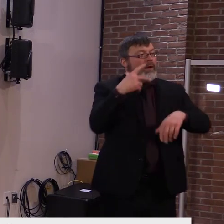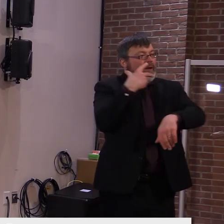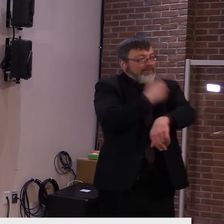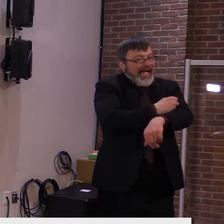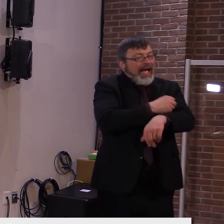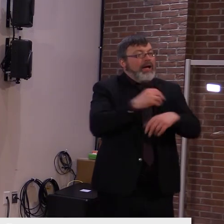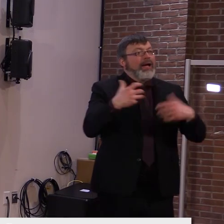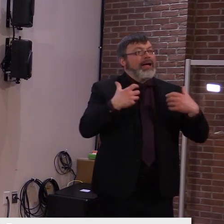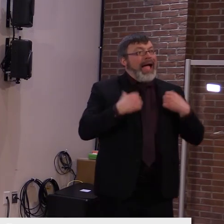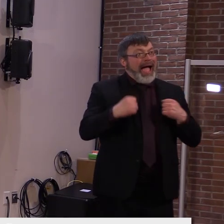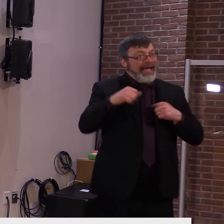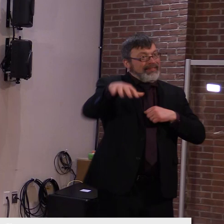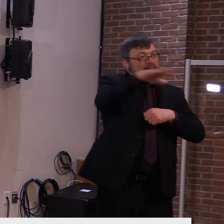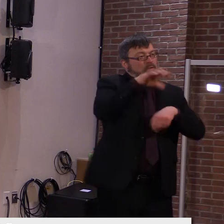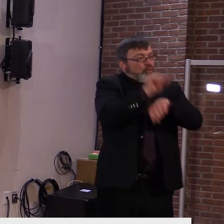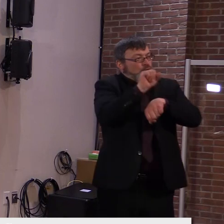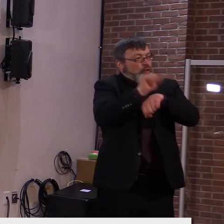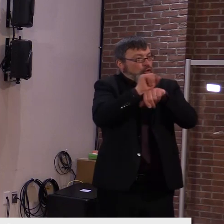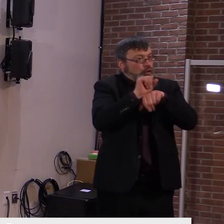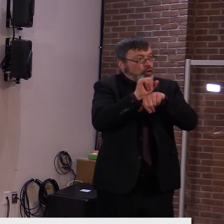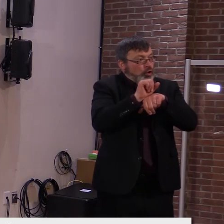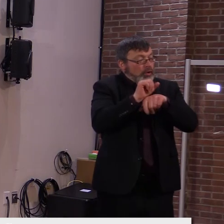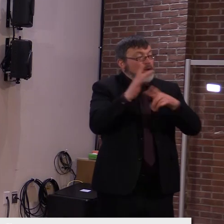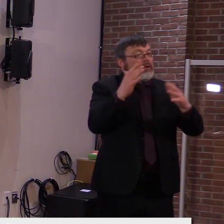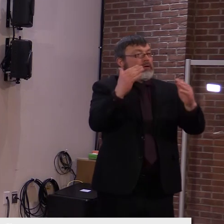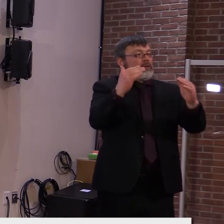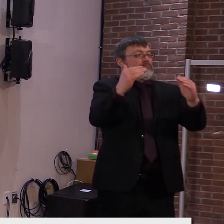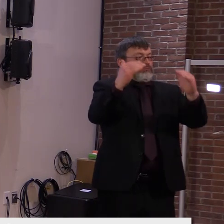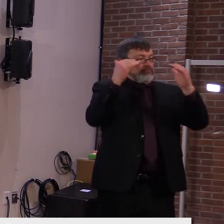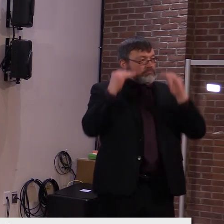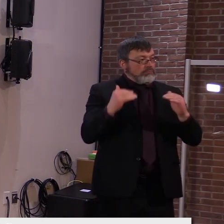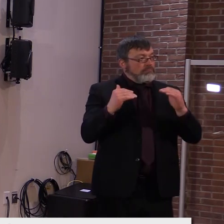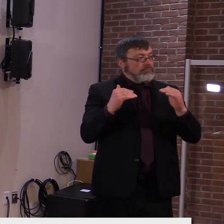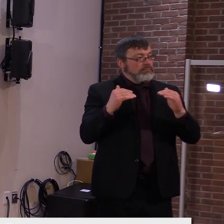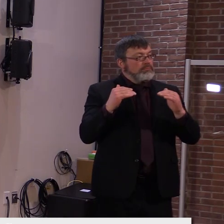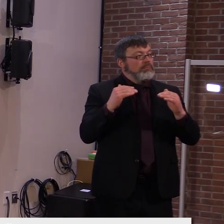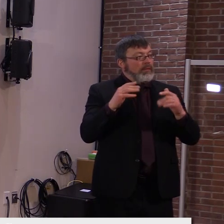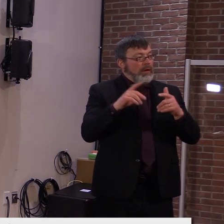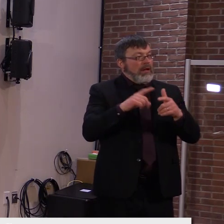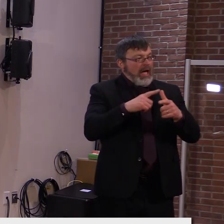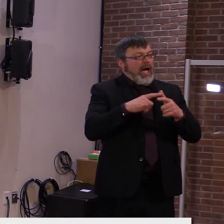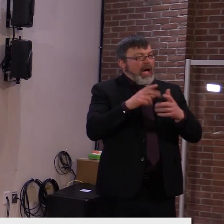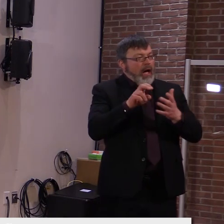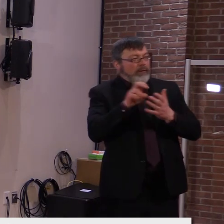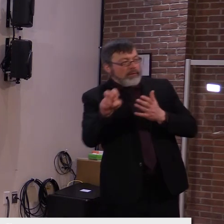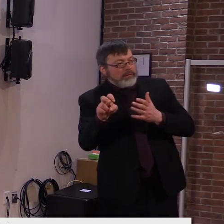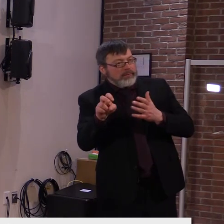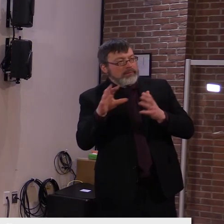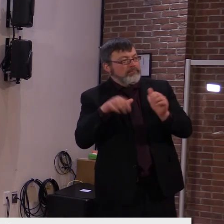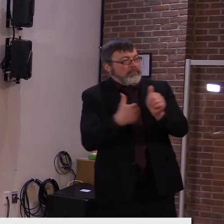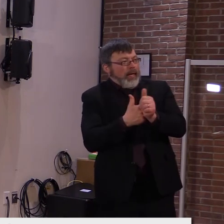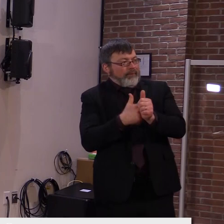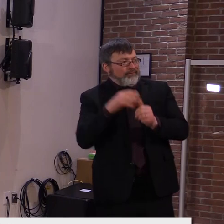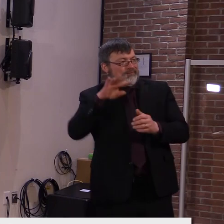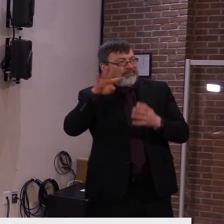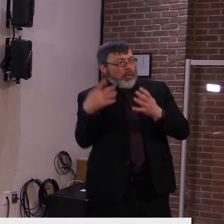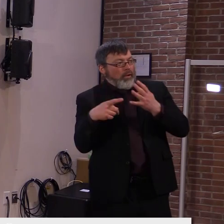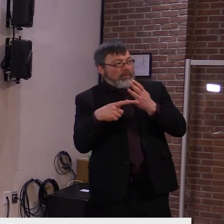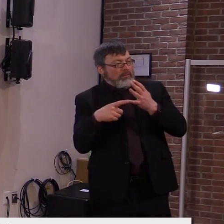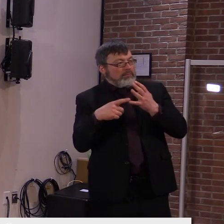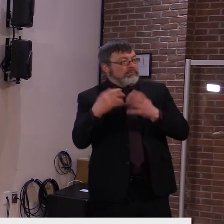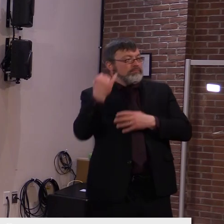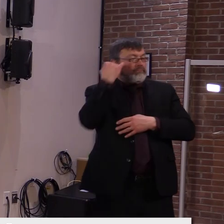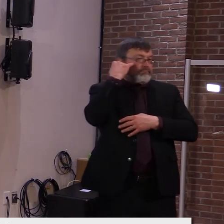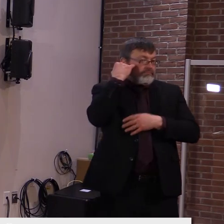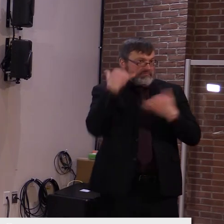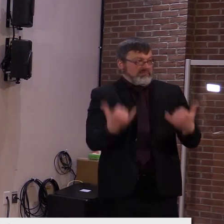then you go to what would be perceived the next group. If it's, for example, if it's 65 and older right now, it would be, you